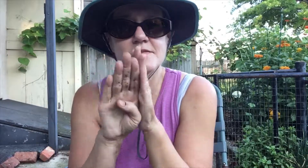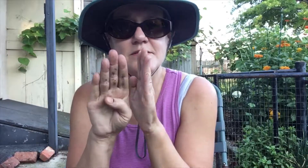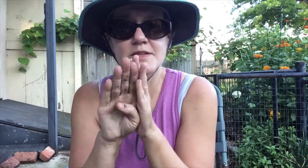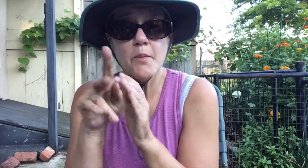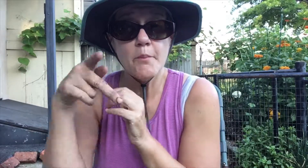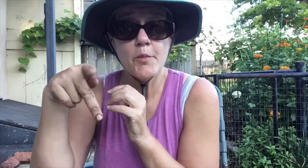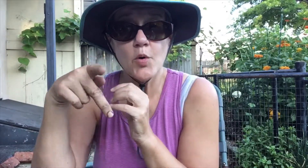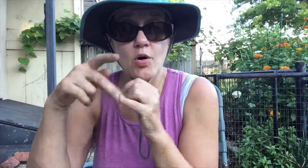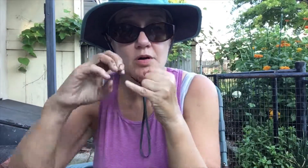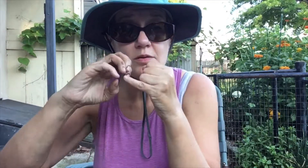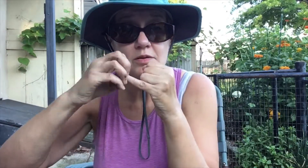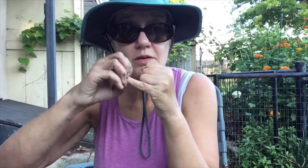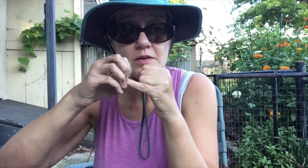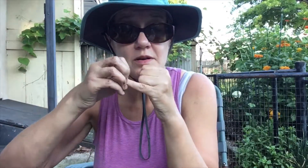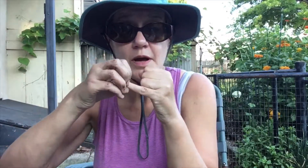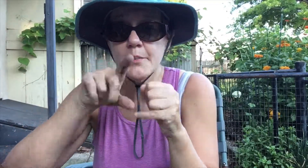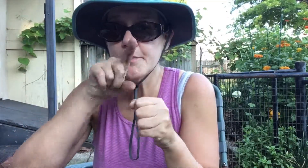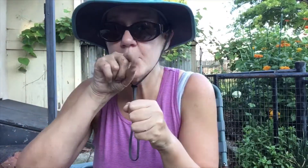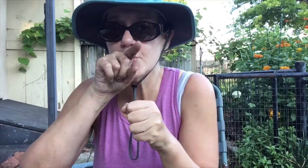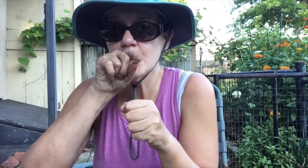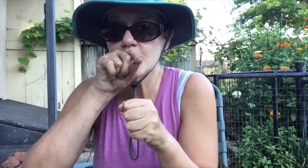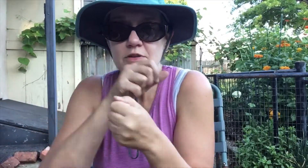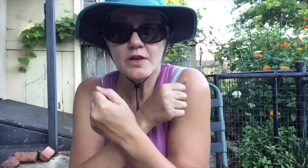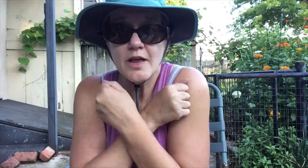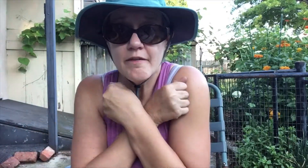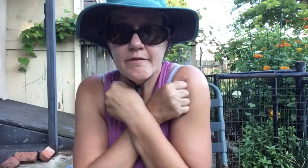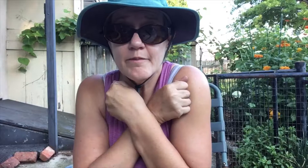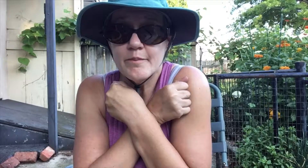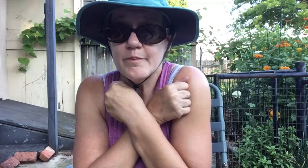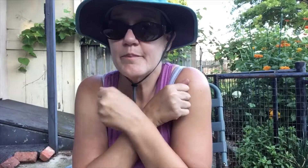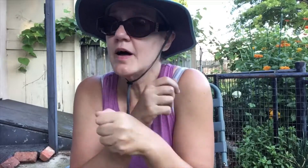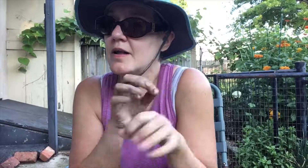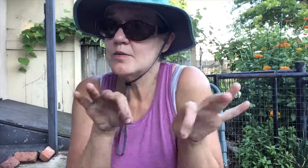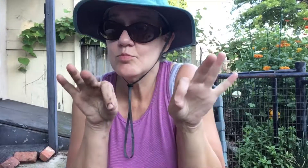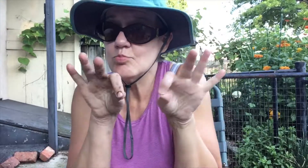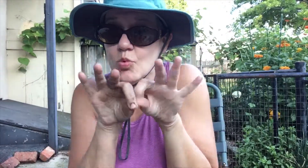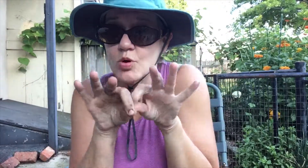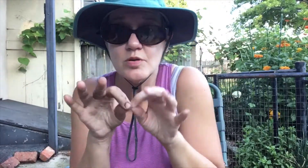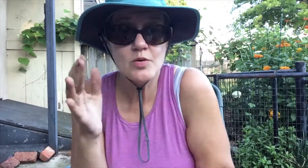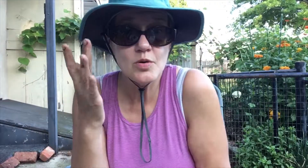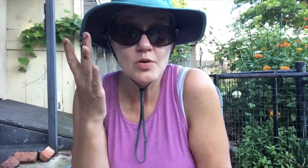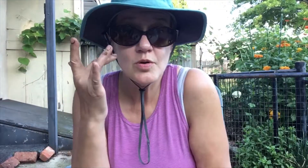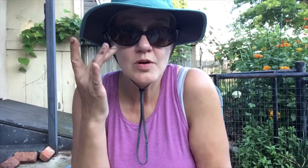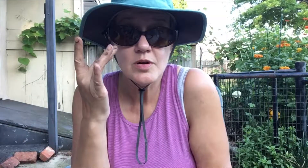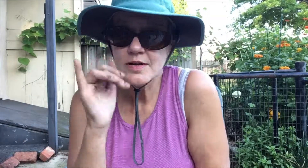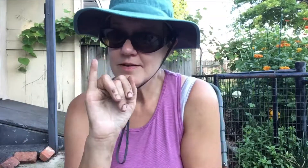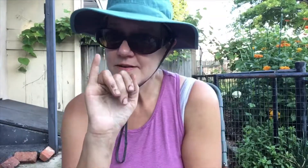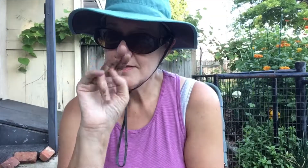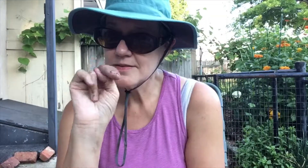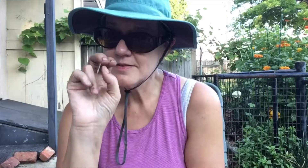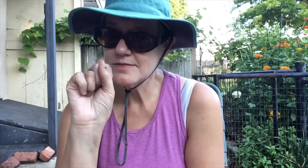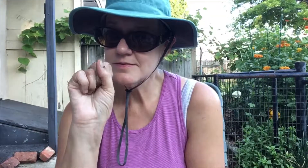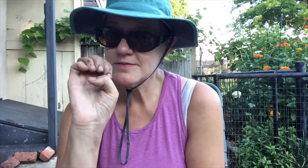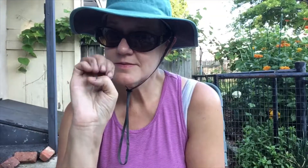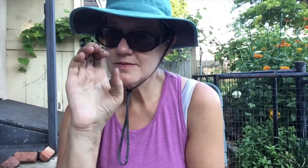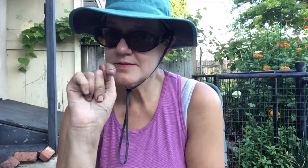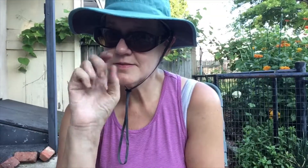on the fence, and it makes these purple berries that the birds love. But it's also important because these